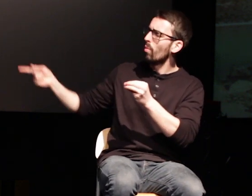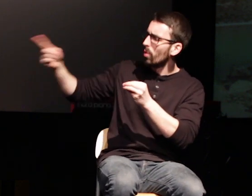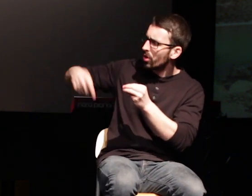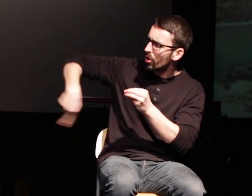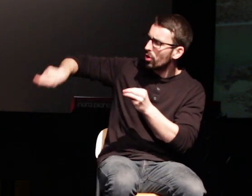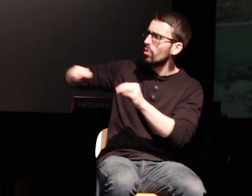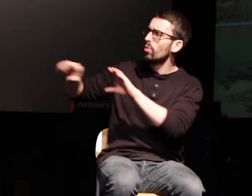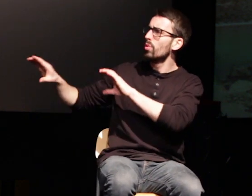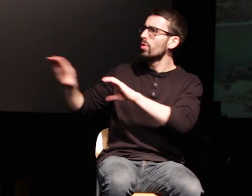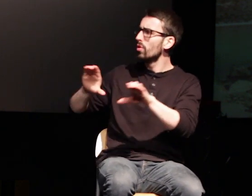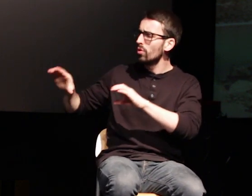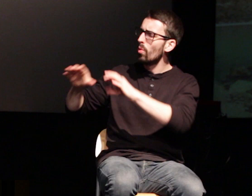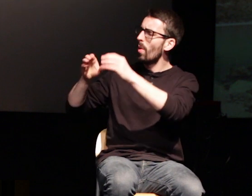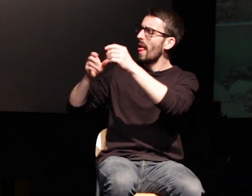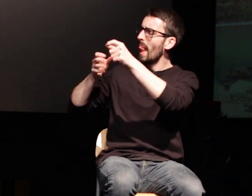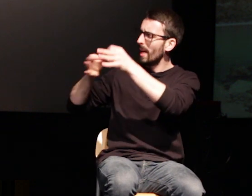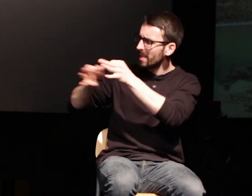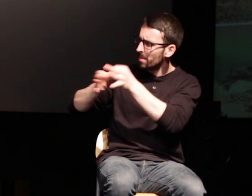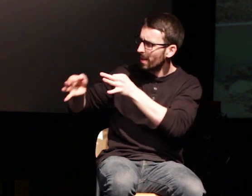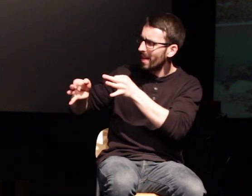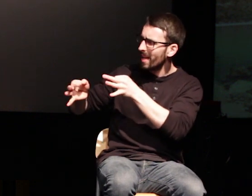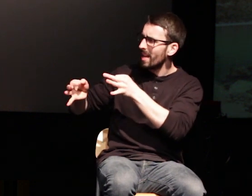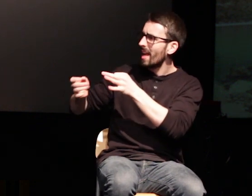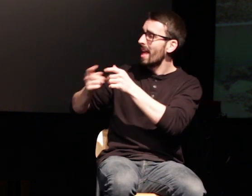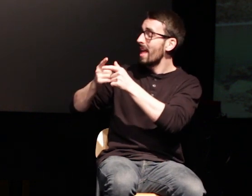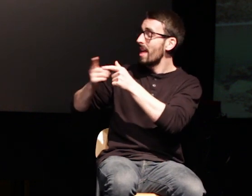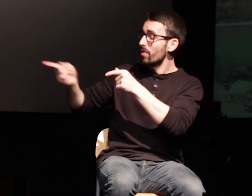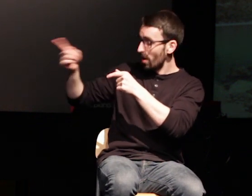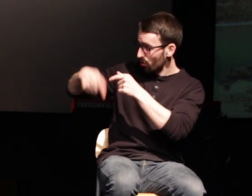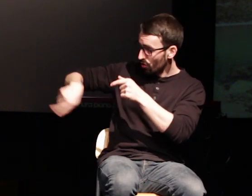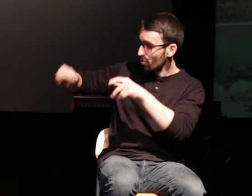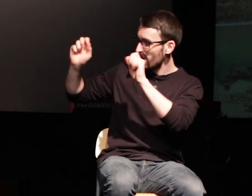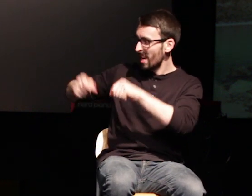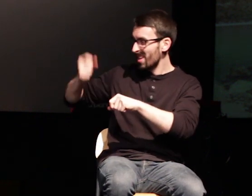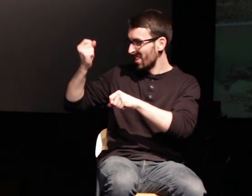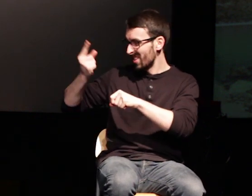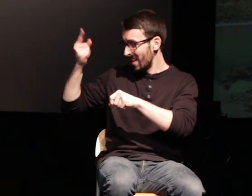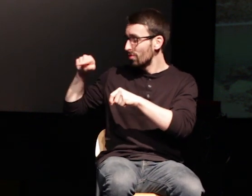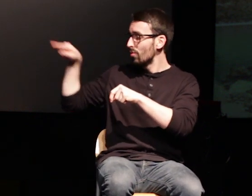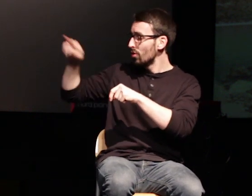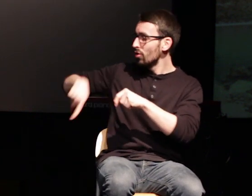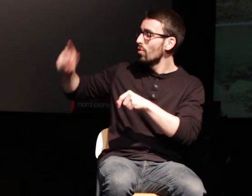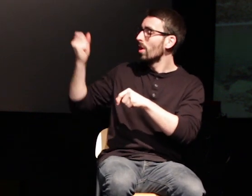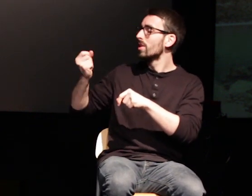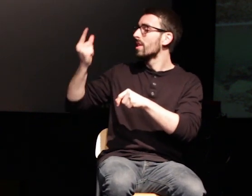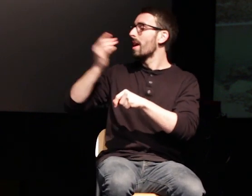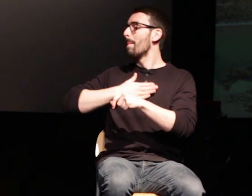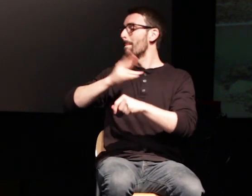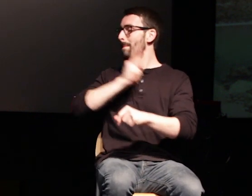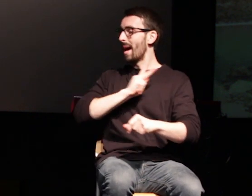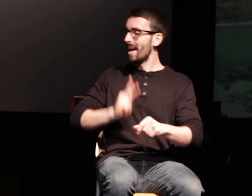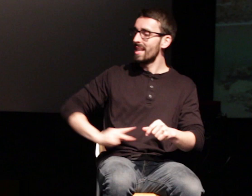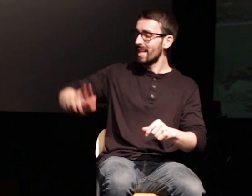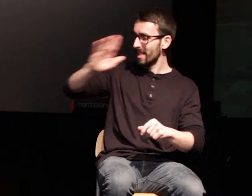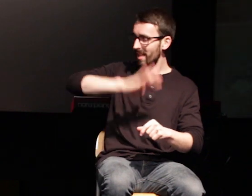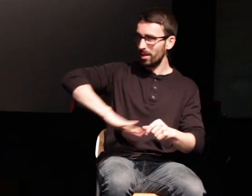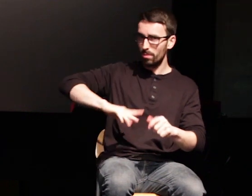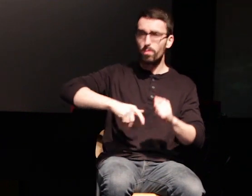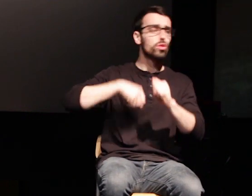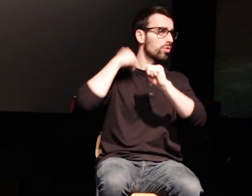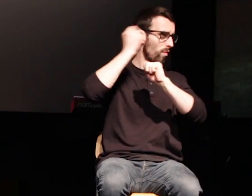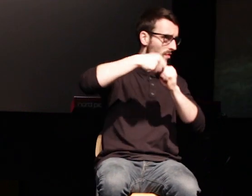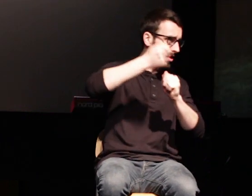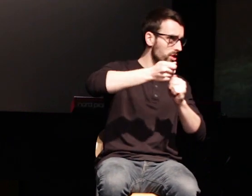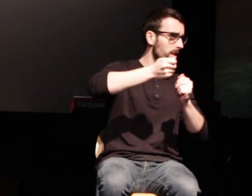work, your career. I'm gonna explain these things in a way that you can understand them so that you understand my kingdom. So fishing is one of them, but here's the other one that's